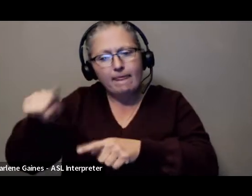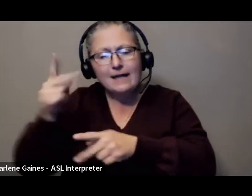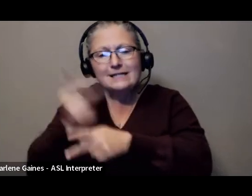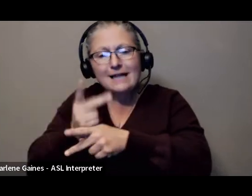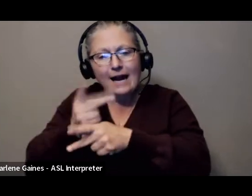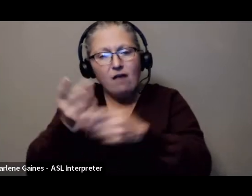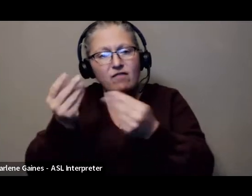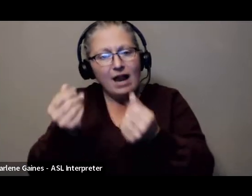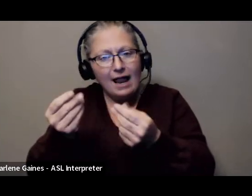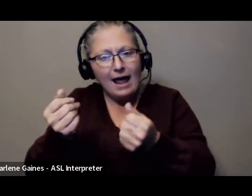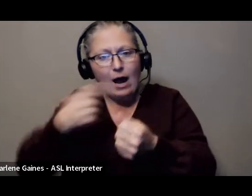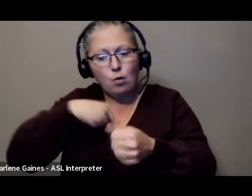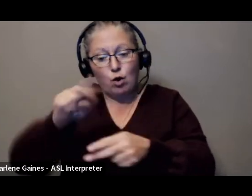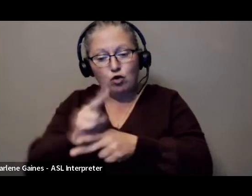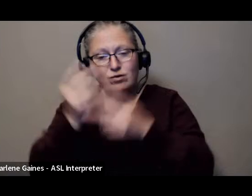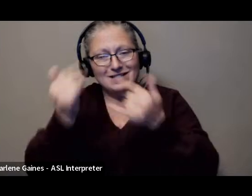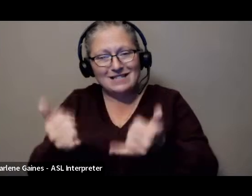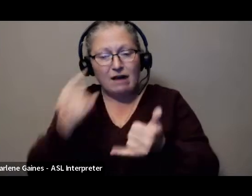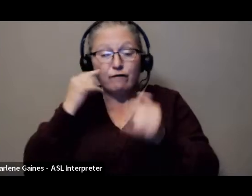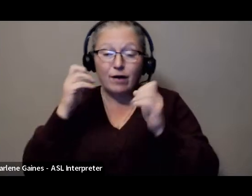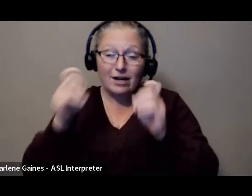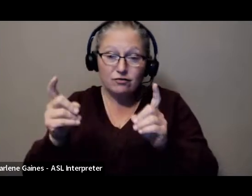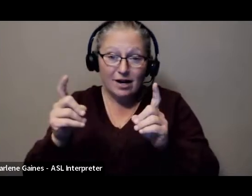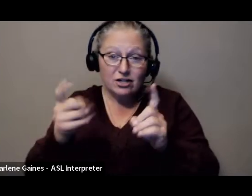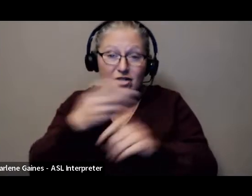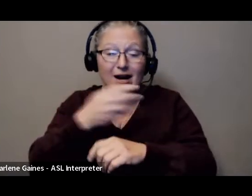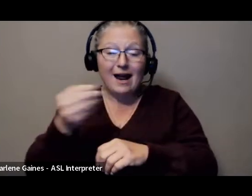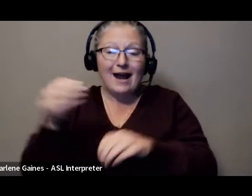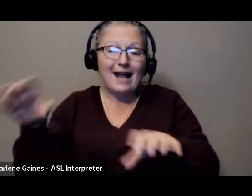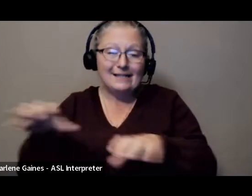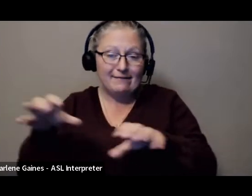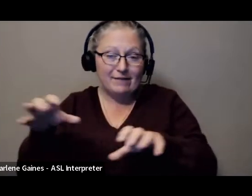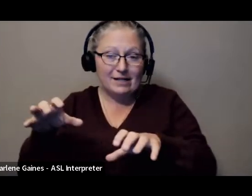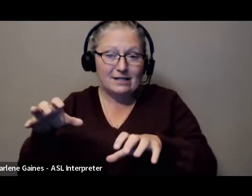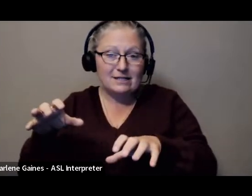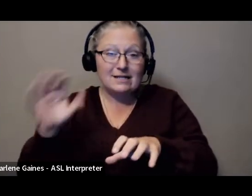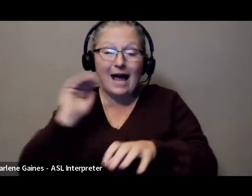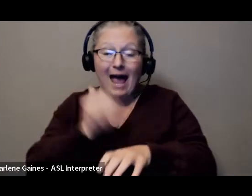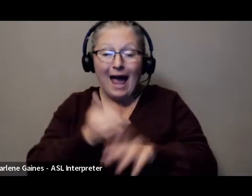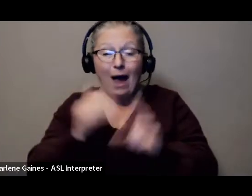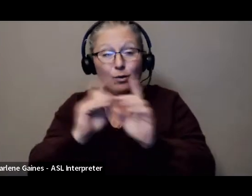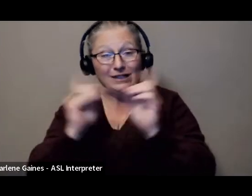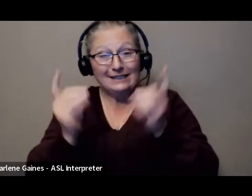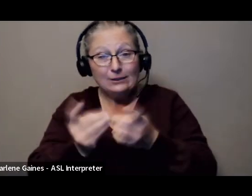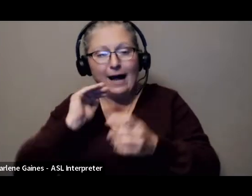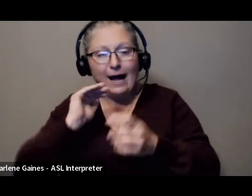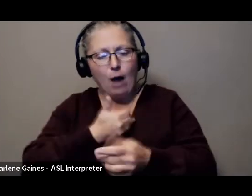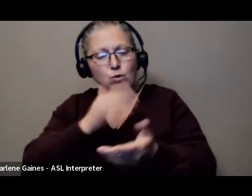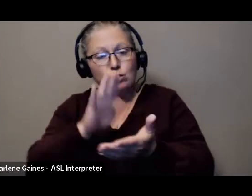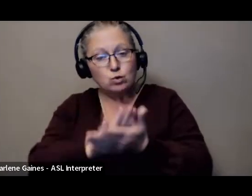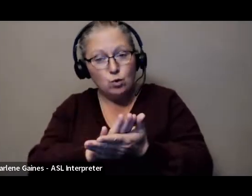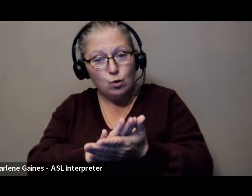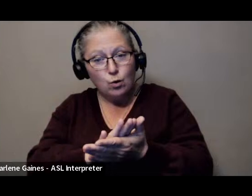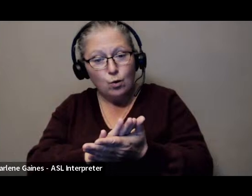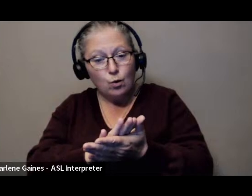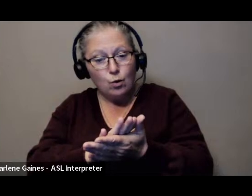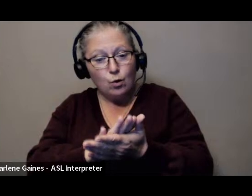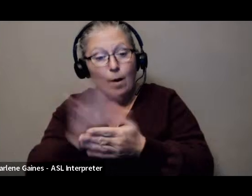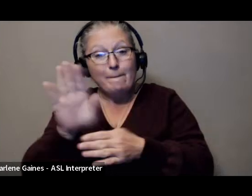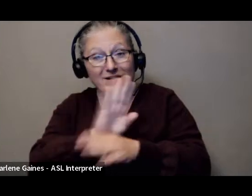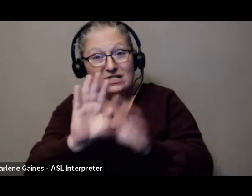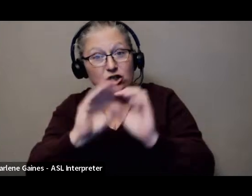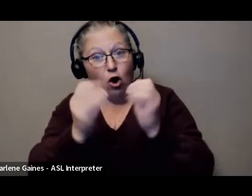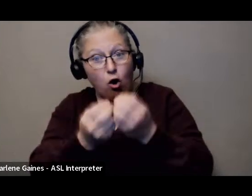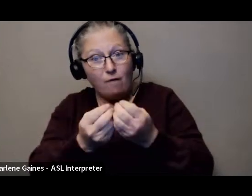the land we use now for education and activities. Our district, our school, business